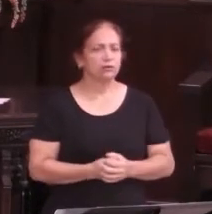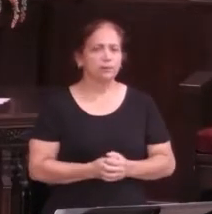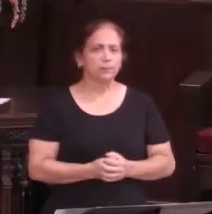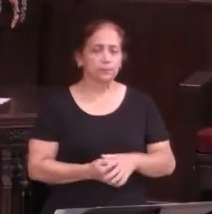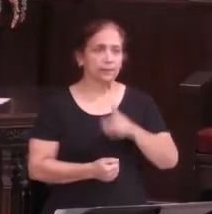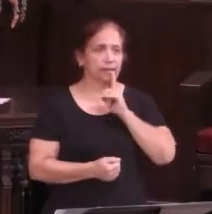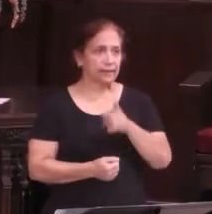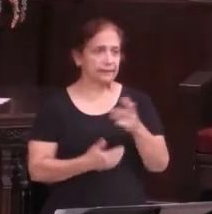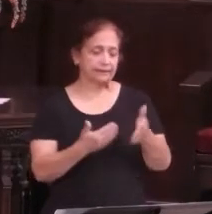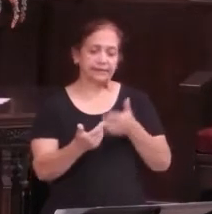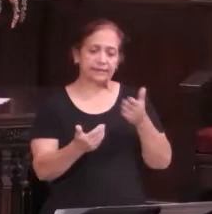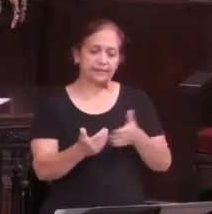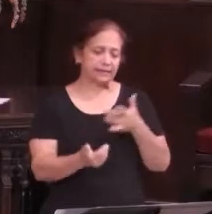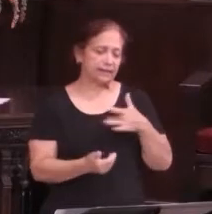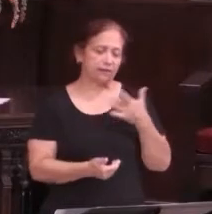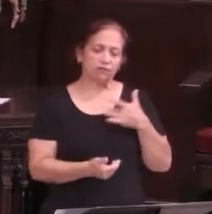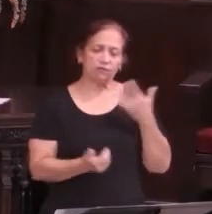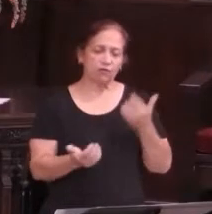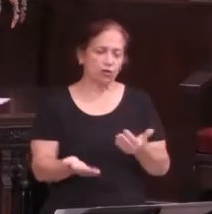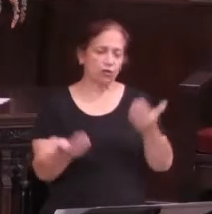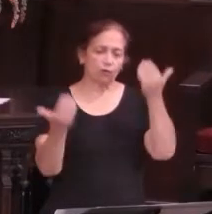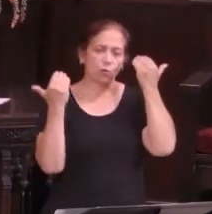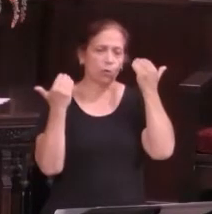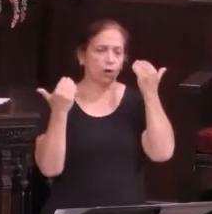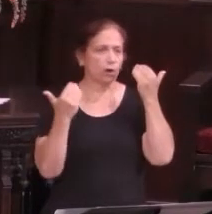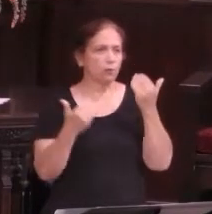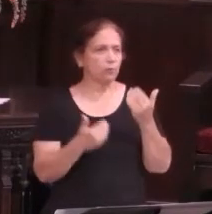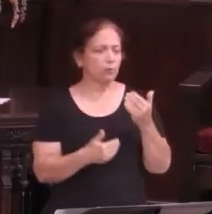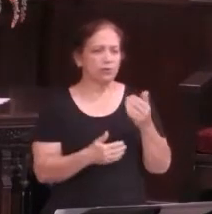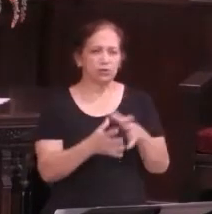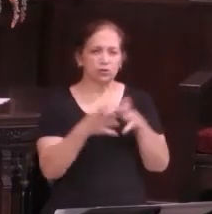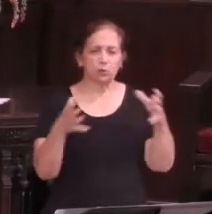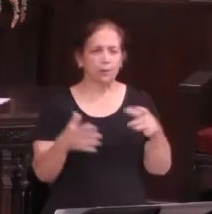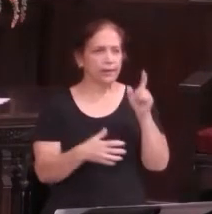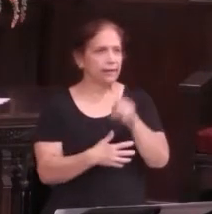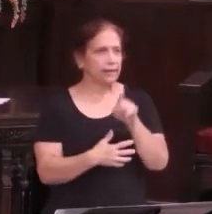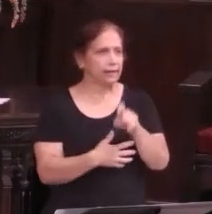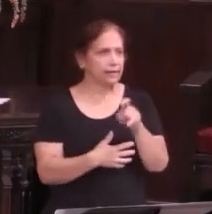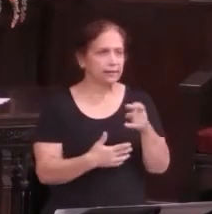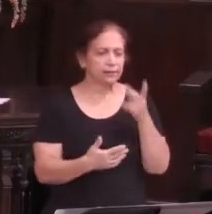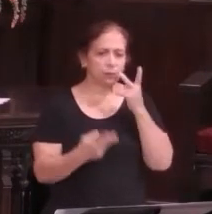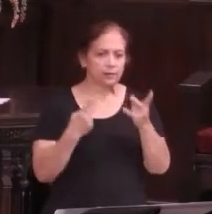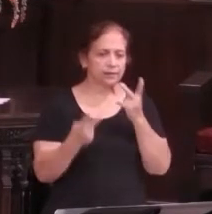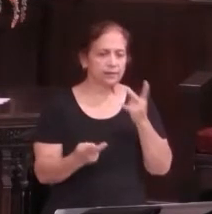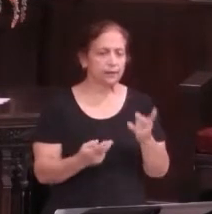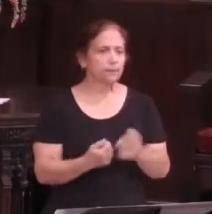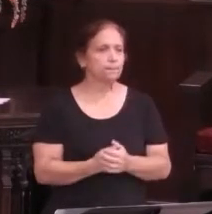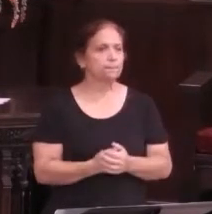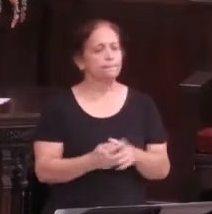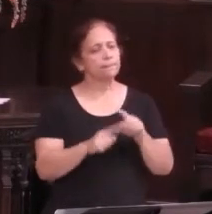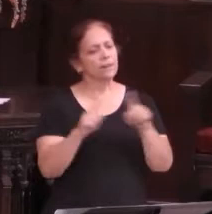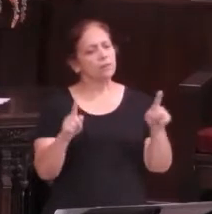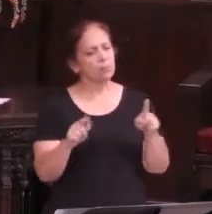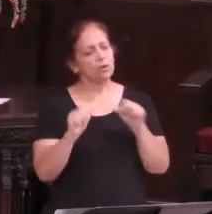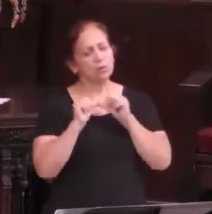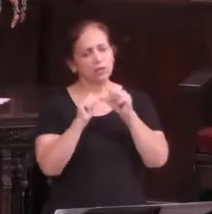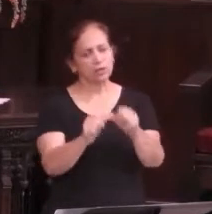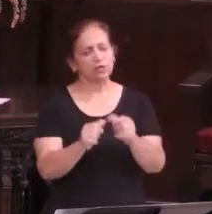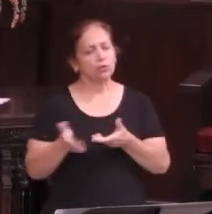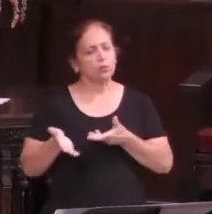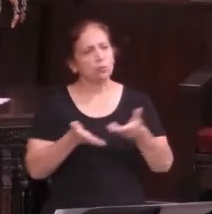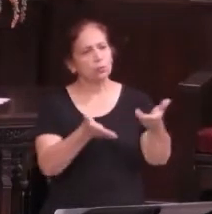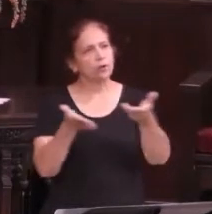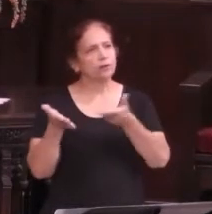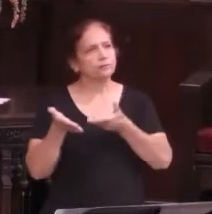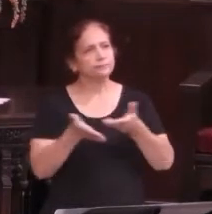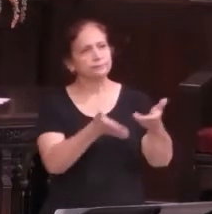It is easy to feel overwhelmed by the needs around us. But we continue to bring